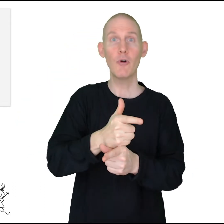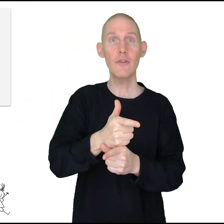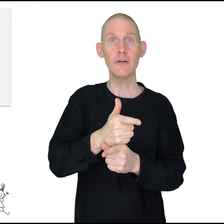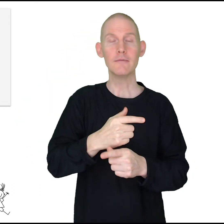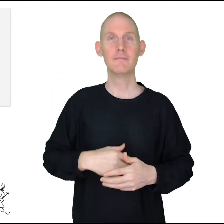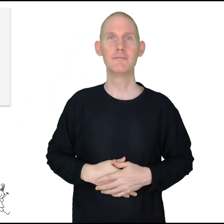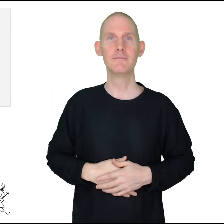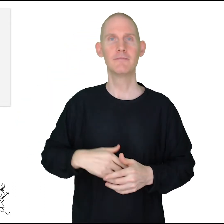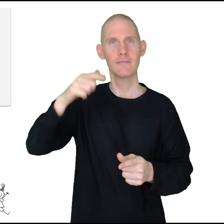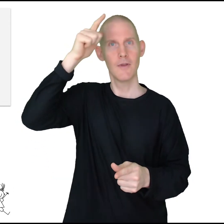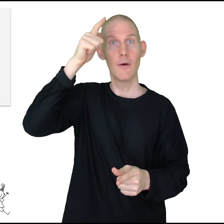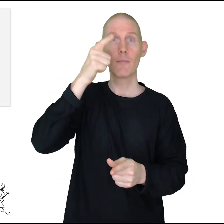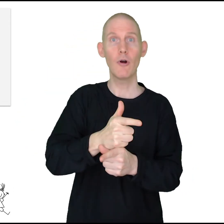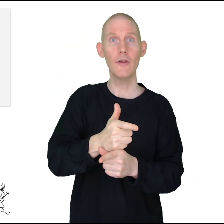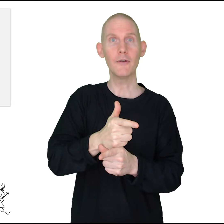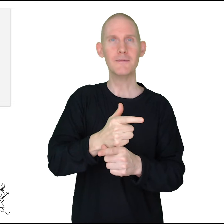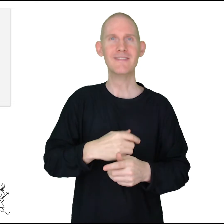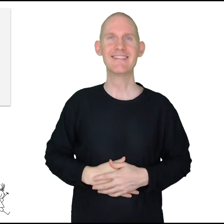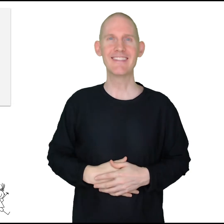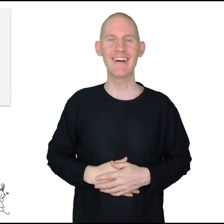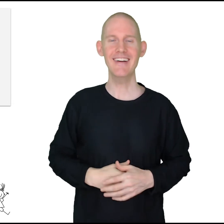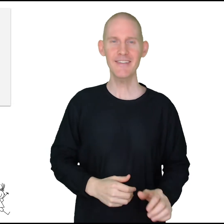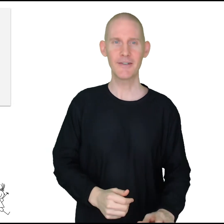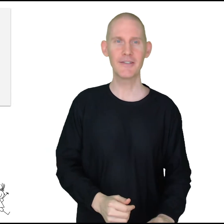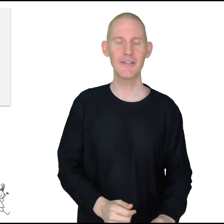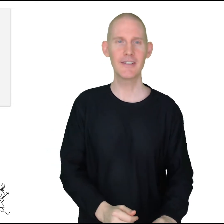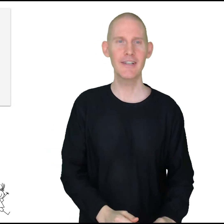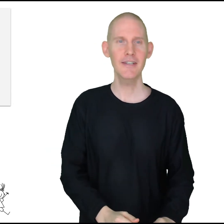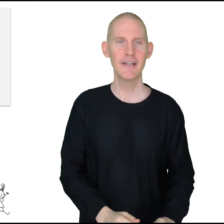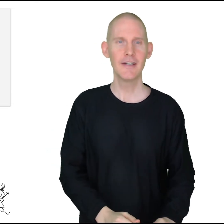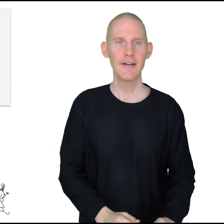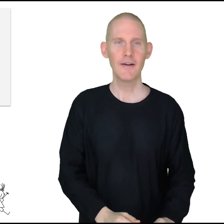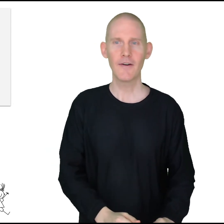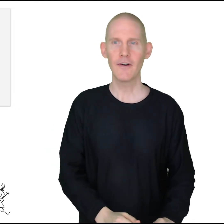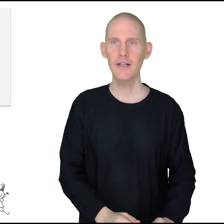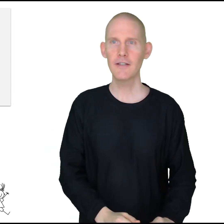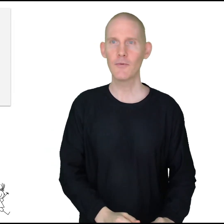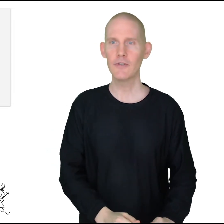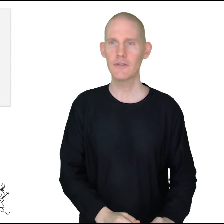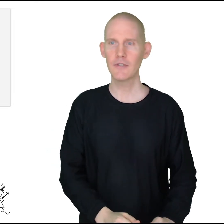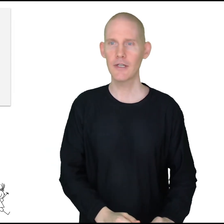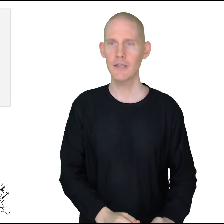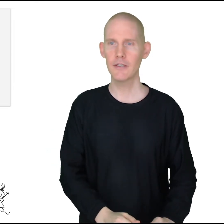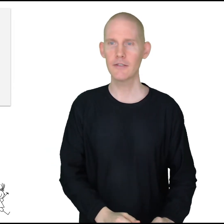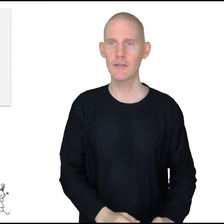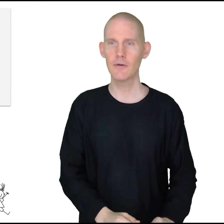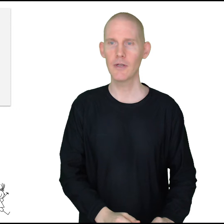Brother. Brother. Good, good, good. All right, 1 second. Let's see what we got